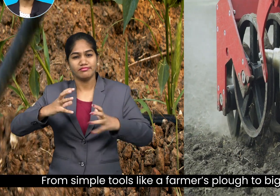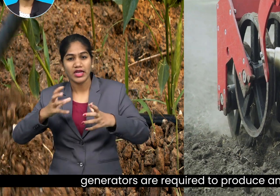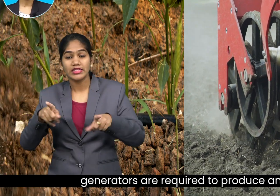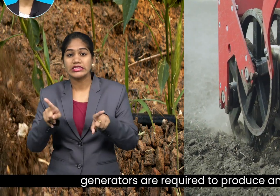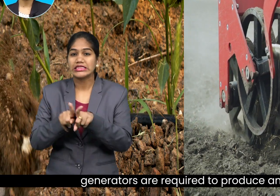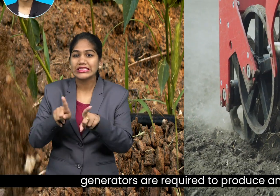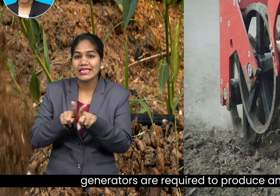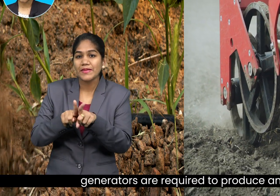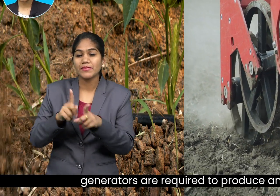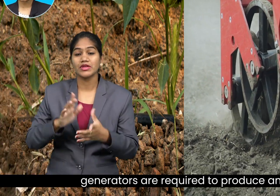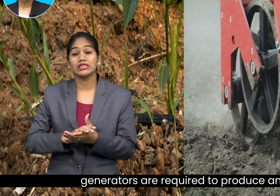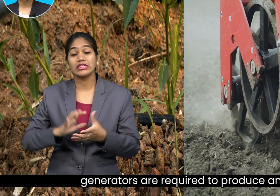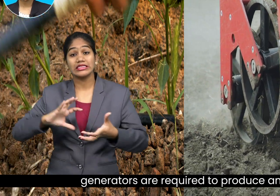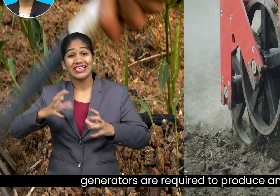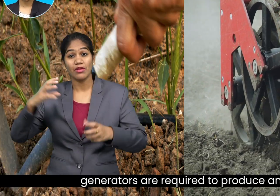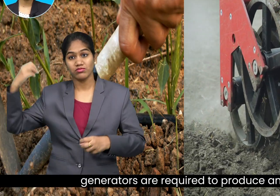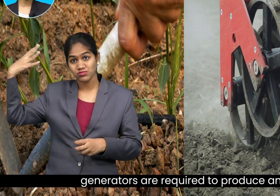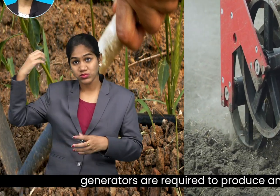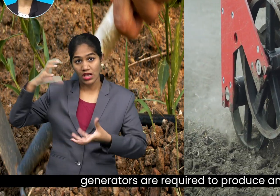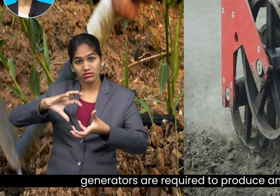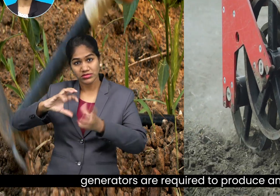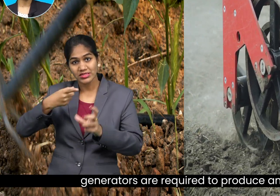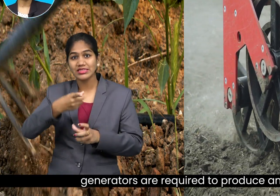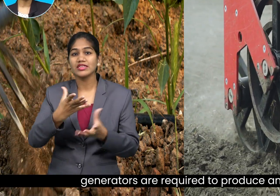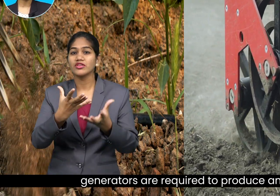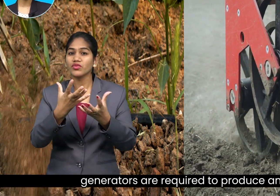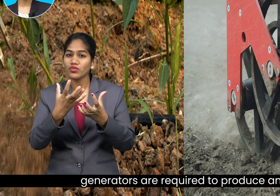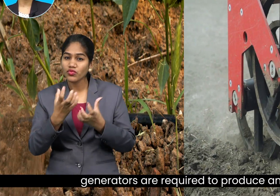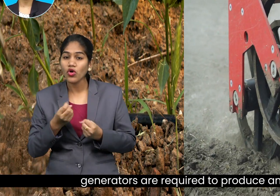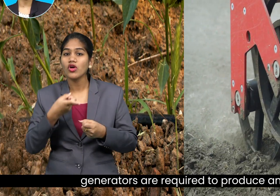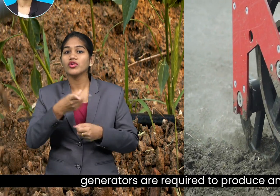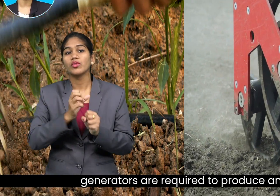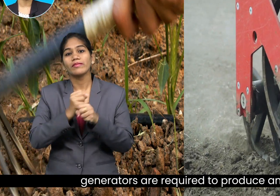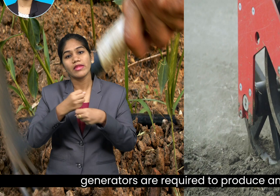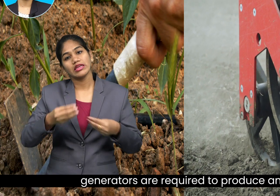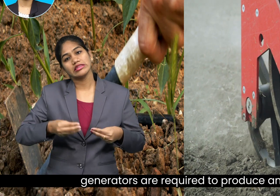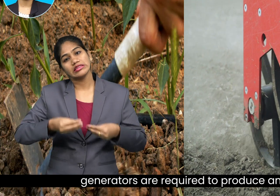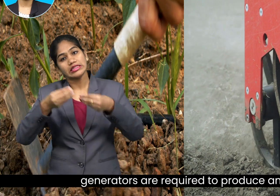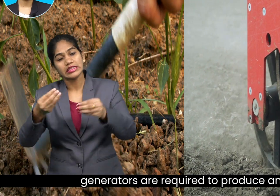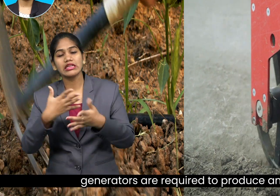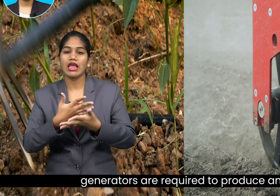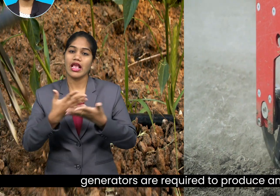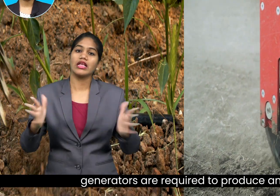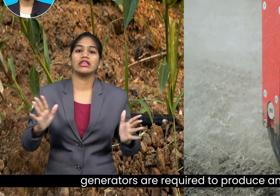like generators are required to produce anything.